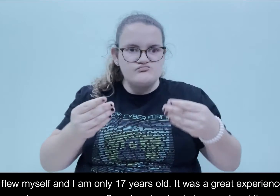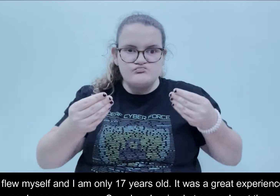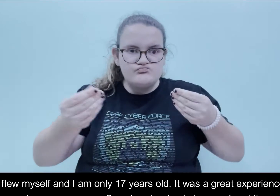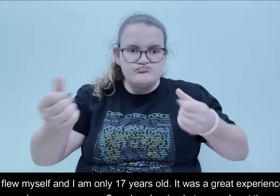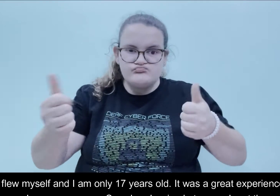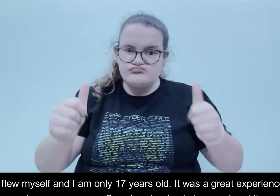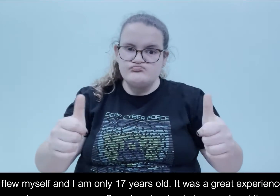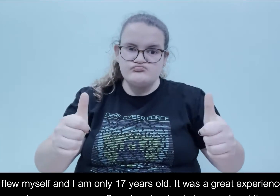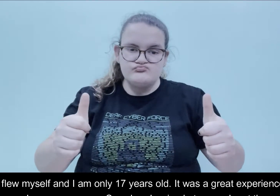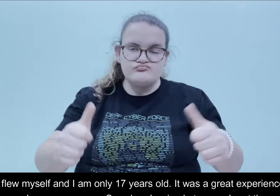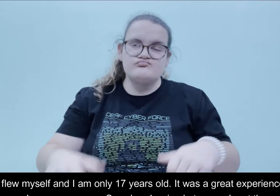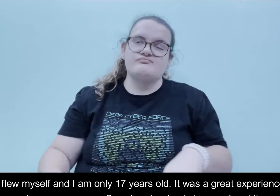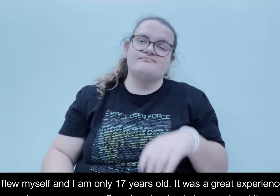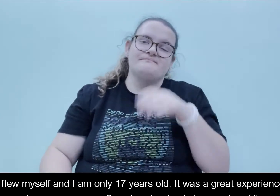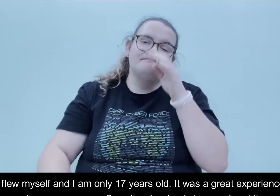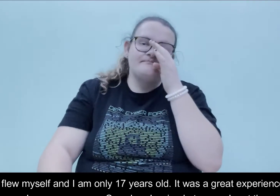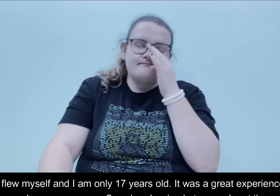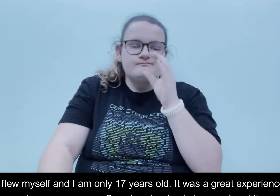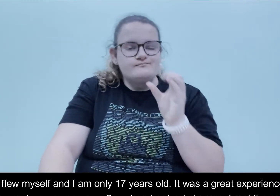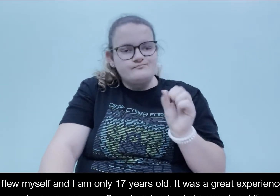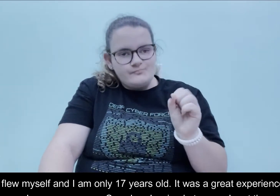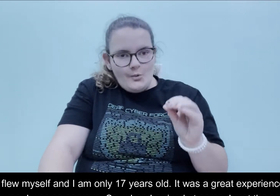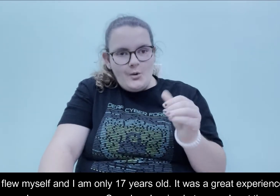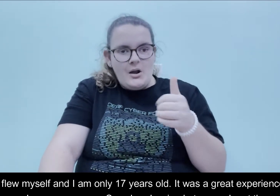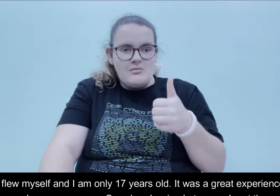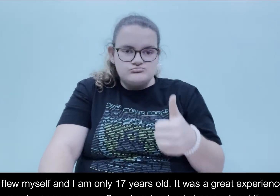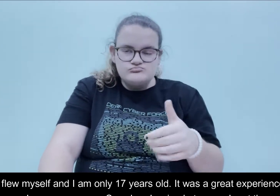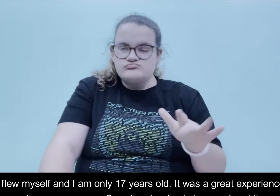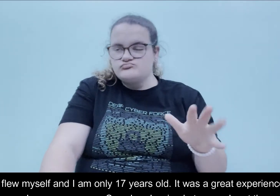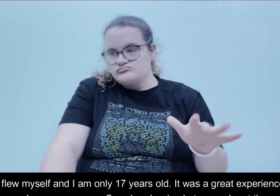Interesting and exciting experience. Nervous, but it was still smooth.